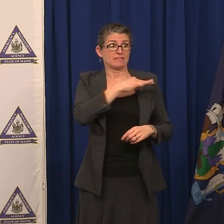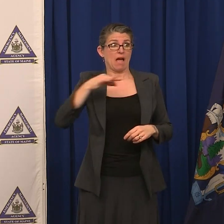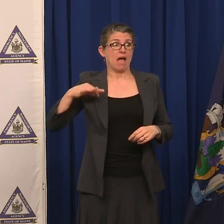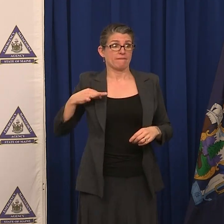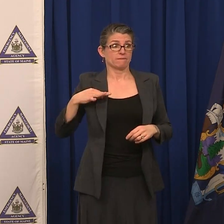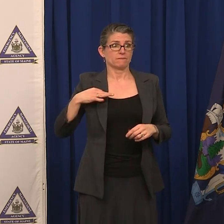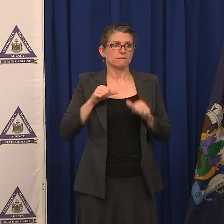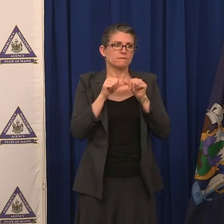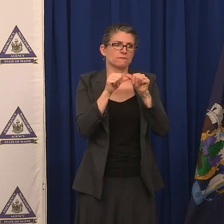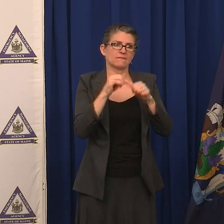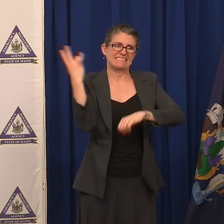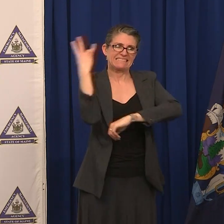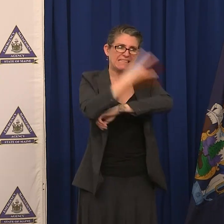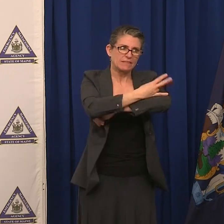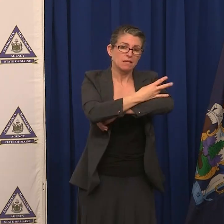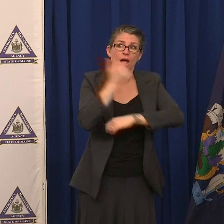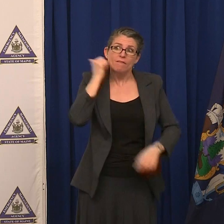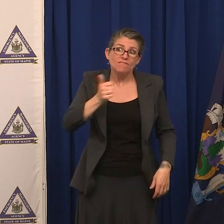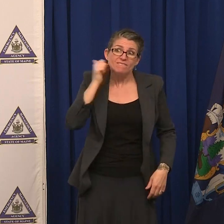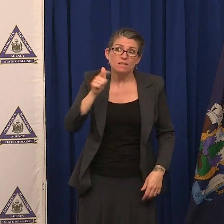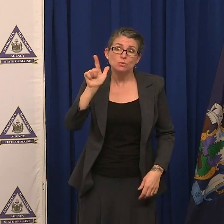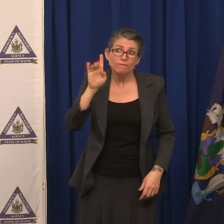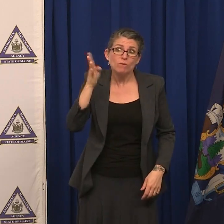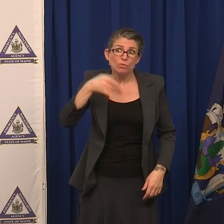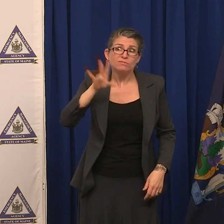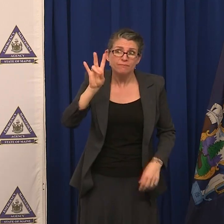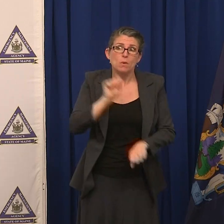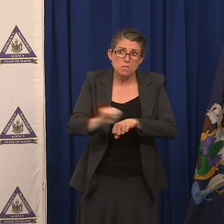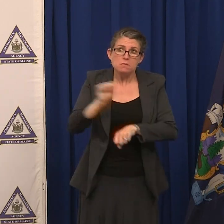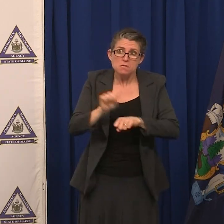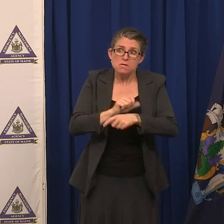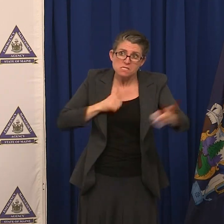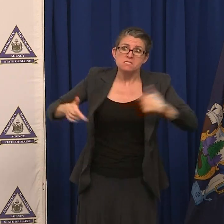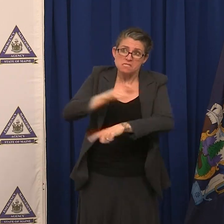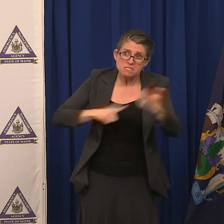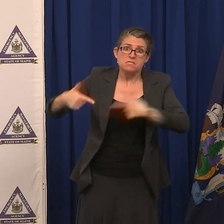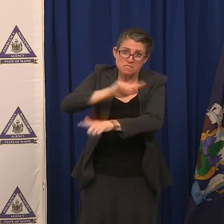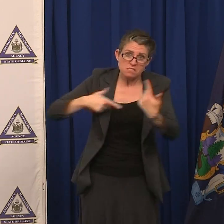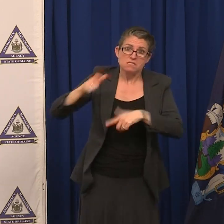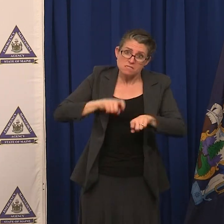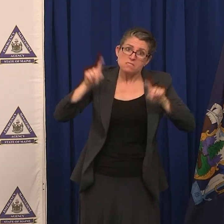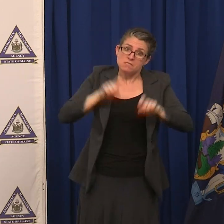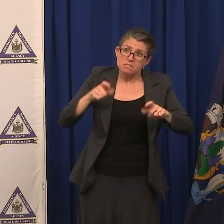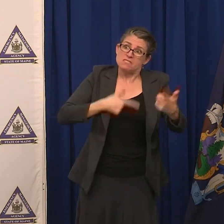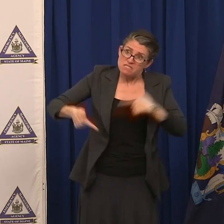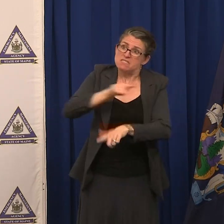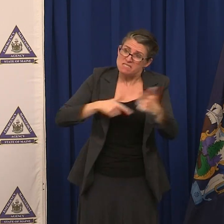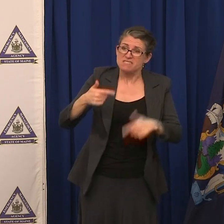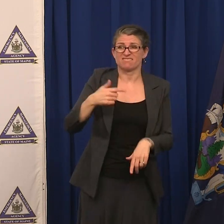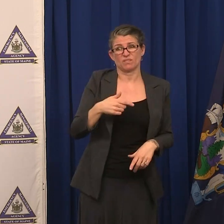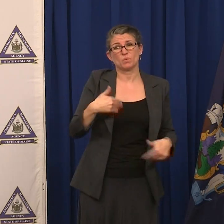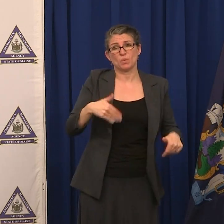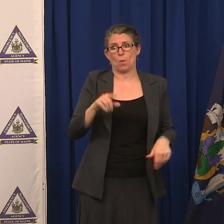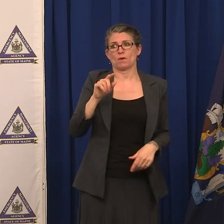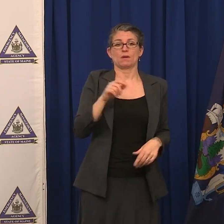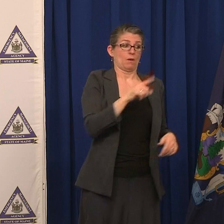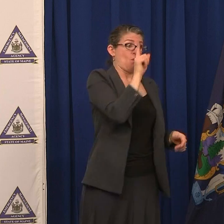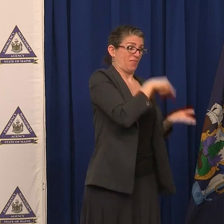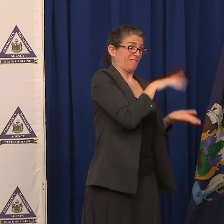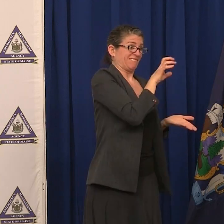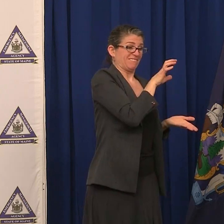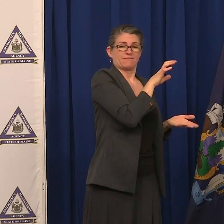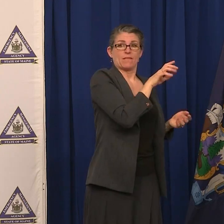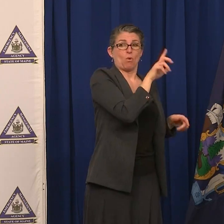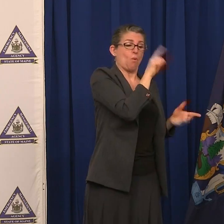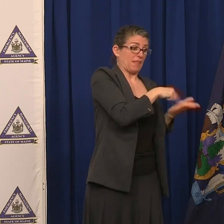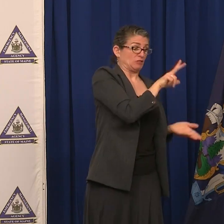try to attack this problem from both ends. So it is possible that one potential reason for the increase in cases is that